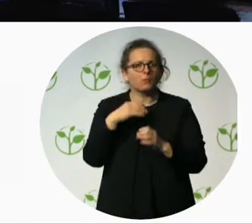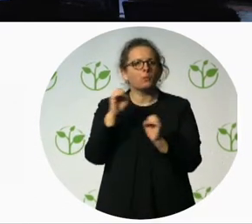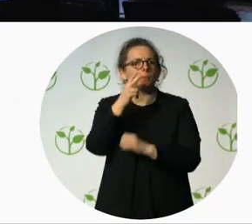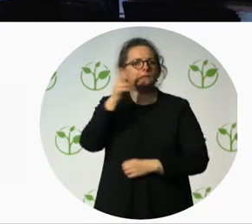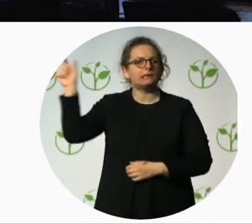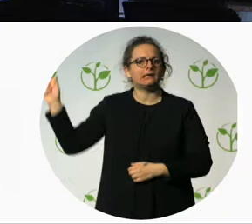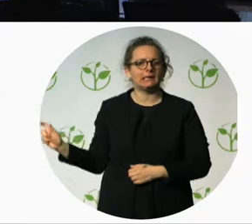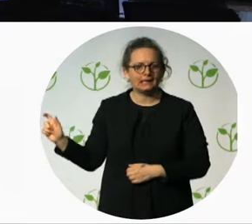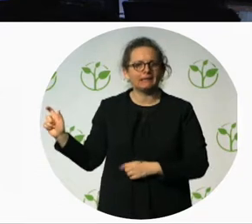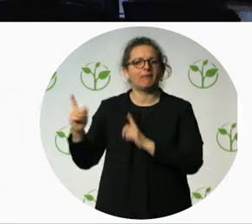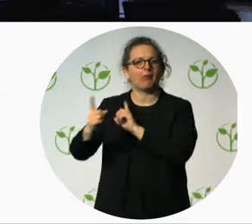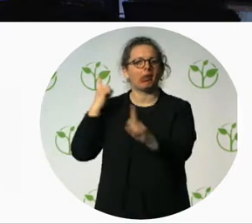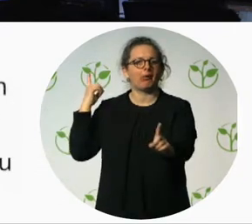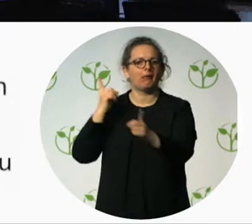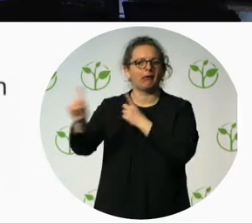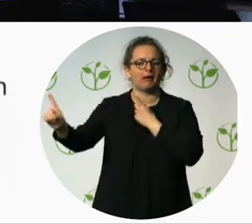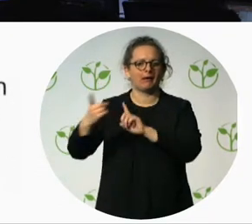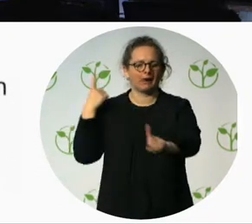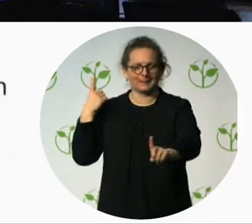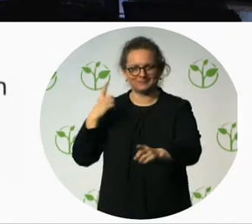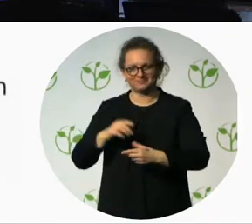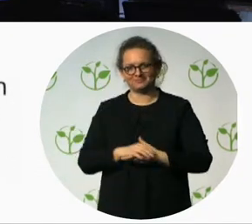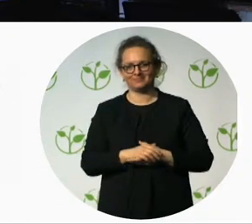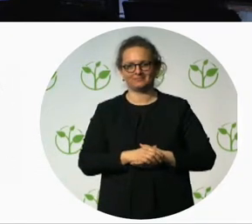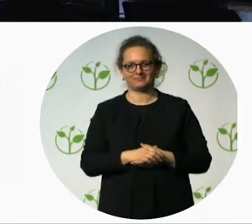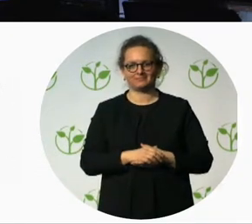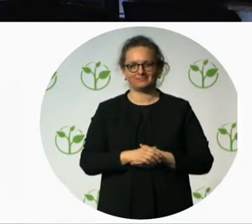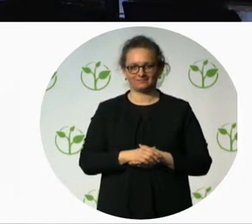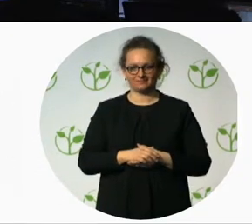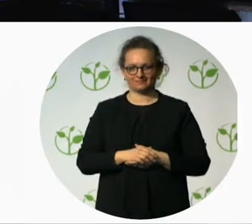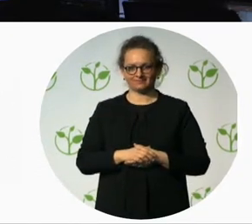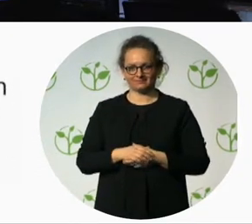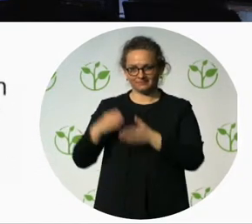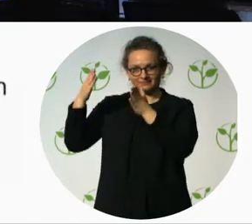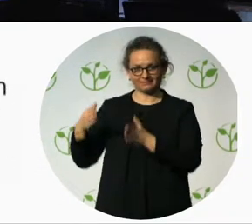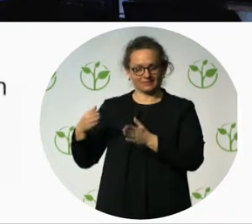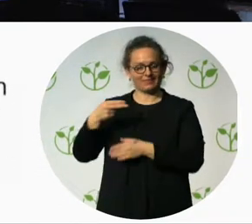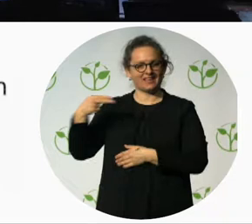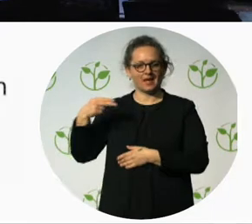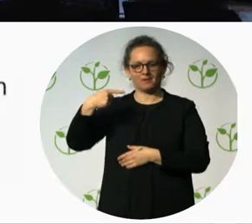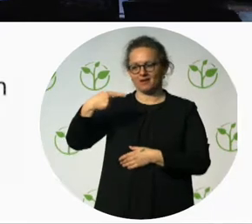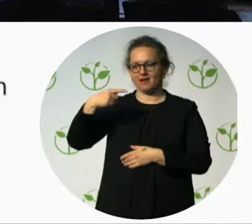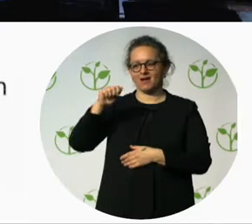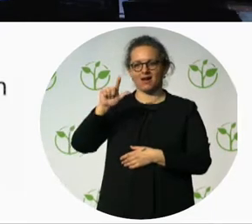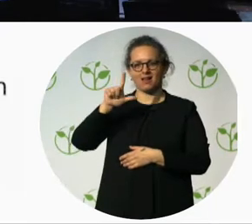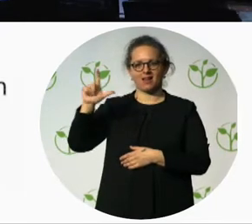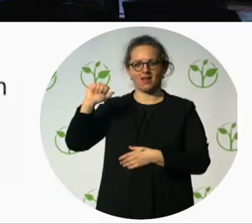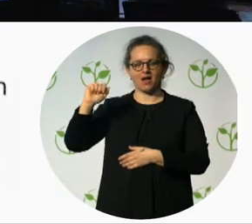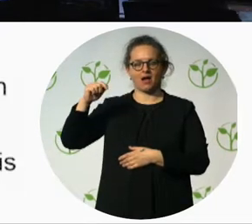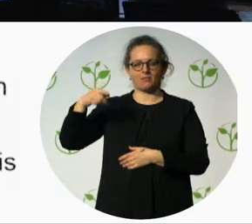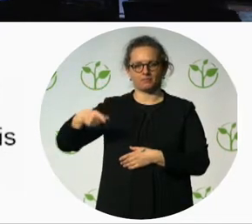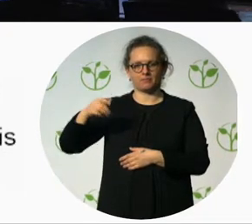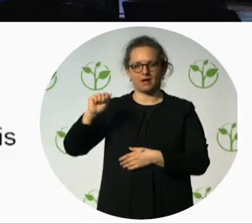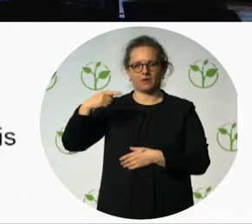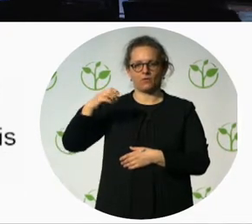Luis Gallegos has been here from the beginning, but he has several hats. Now, today he's speaking as the chairman